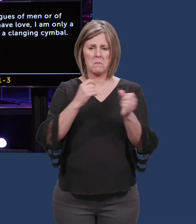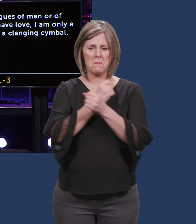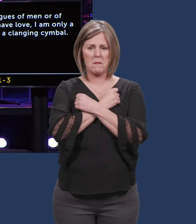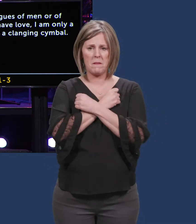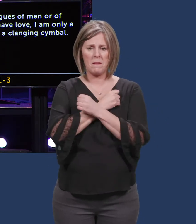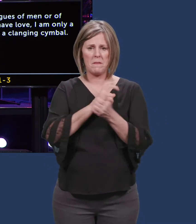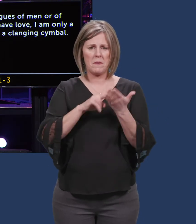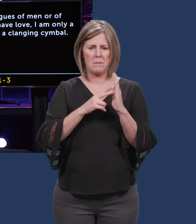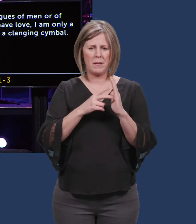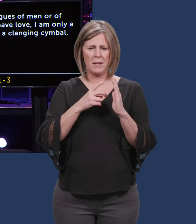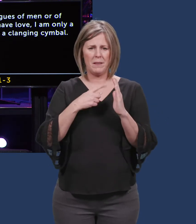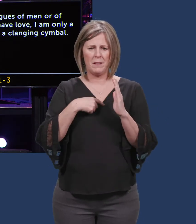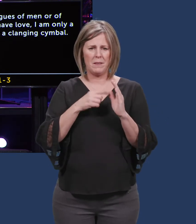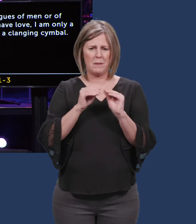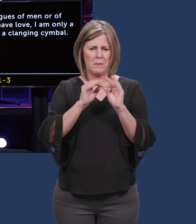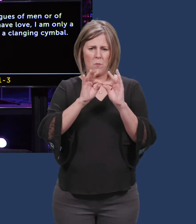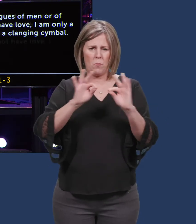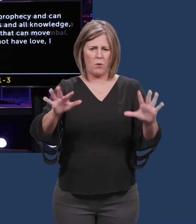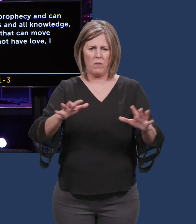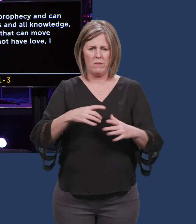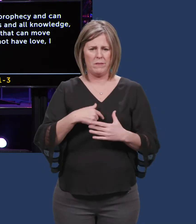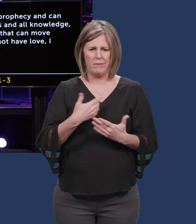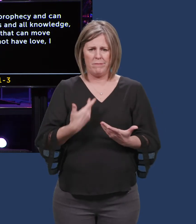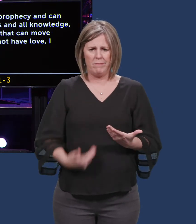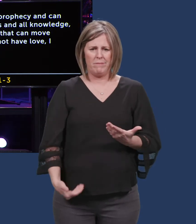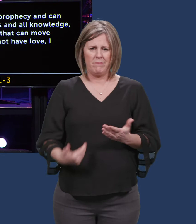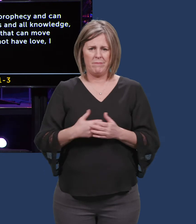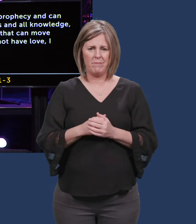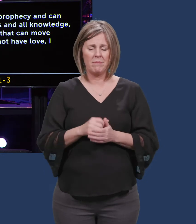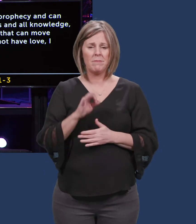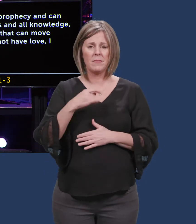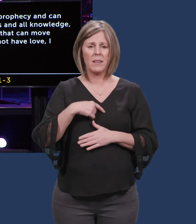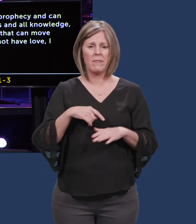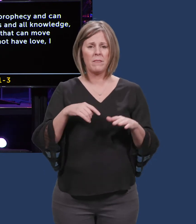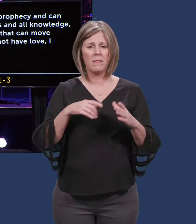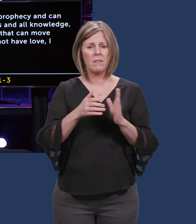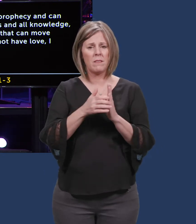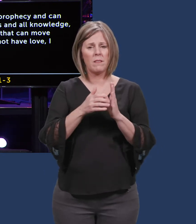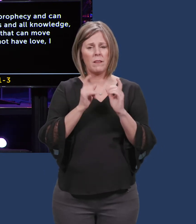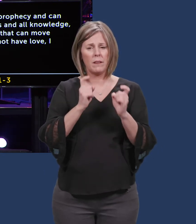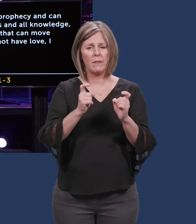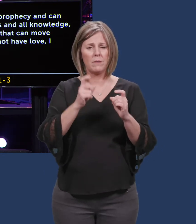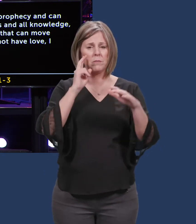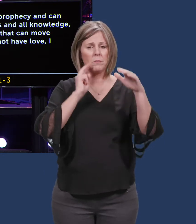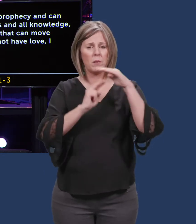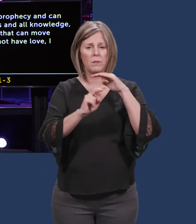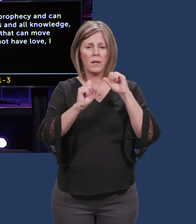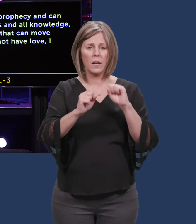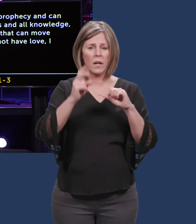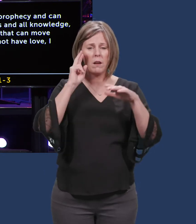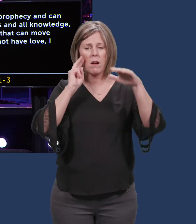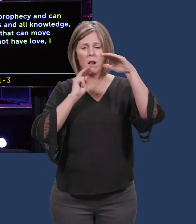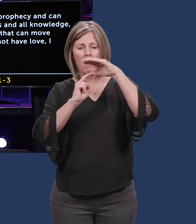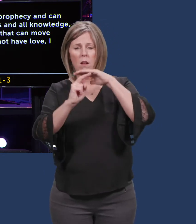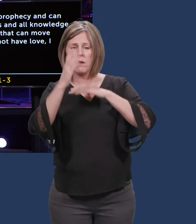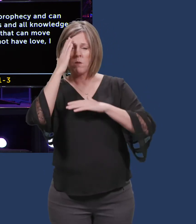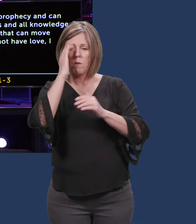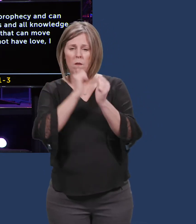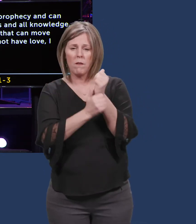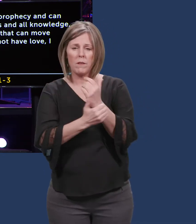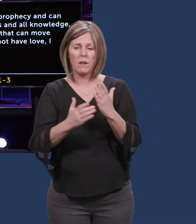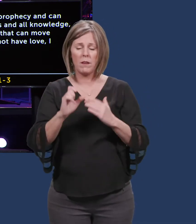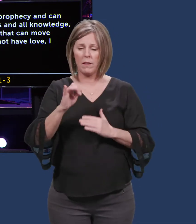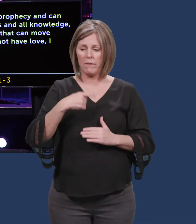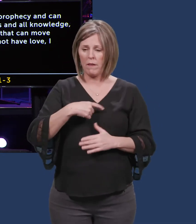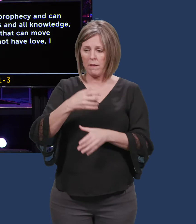only a resounding gong or a clanging cymbal. If I have the gift of prophecy and can fathom all mysteries and all knowledge, and